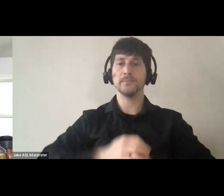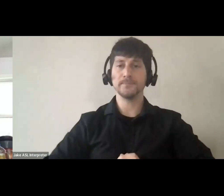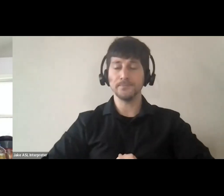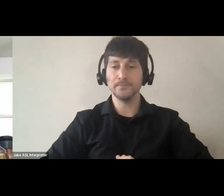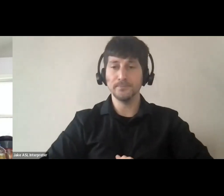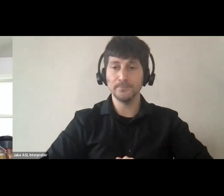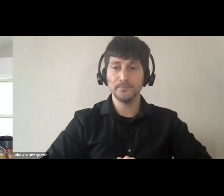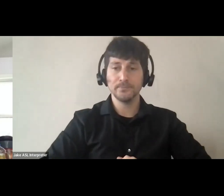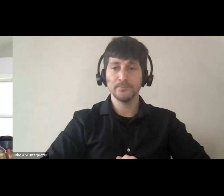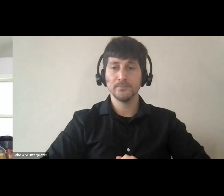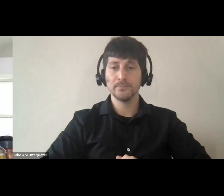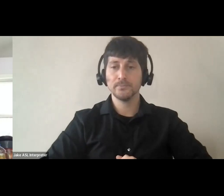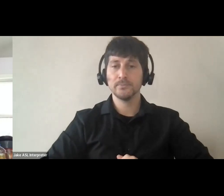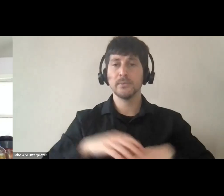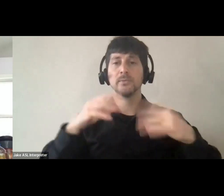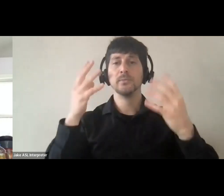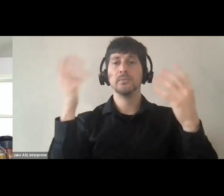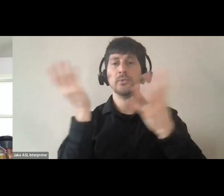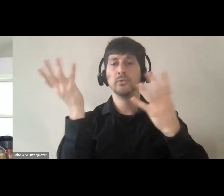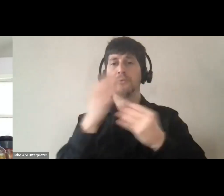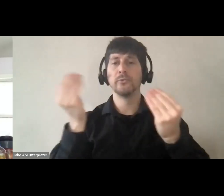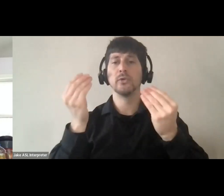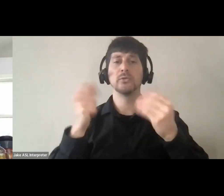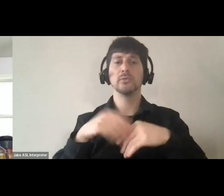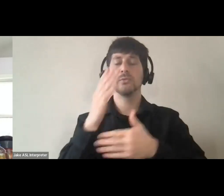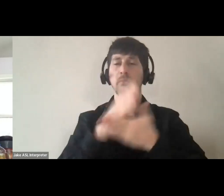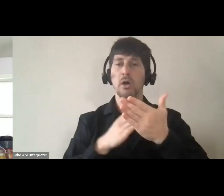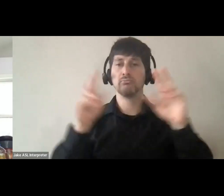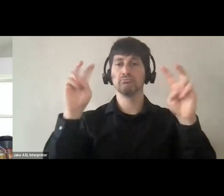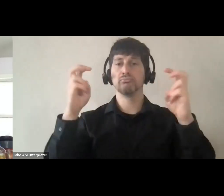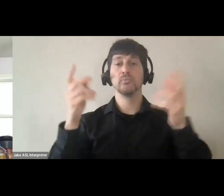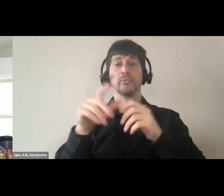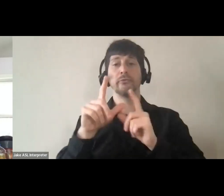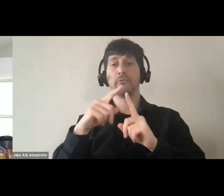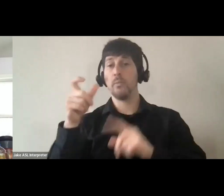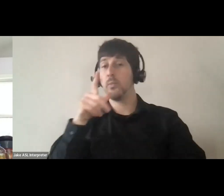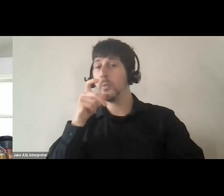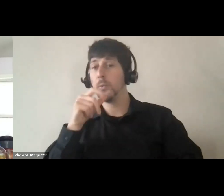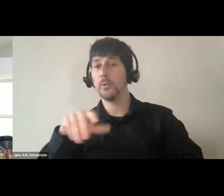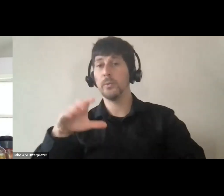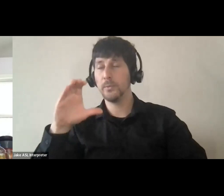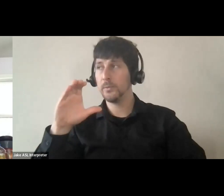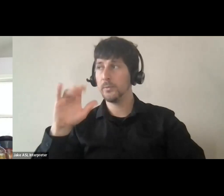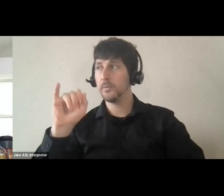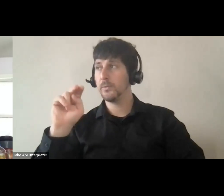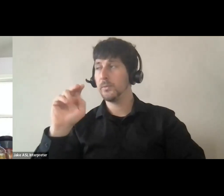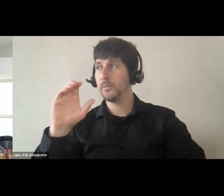That beautiful piece comes from Sins Invalid, which is the organization that I